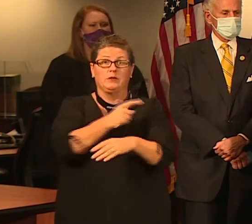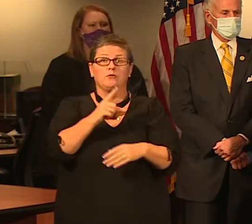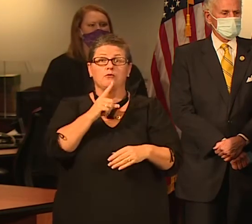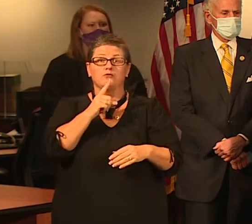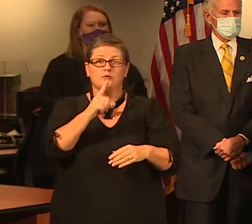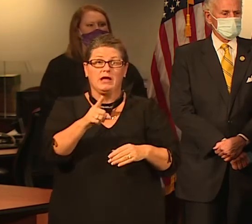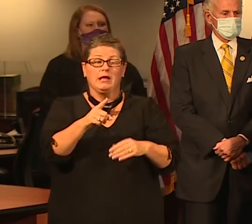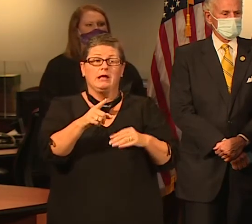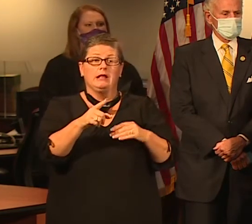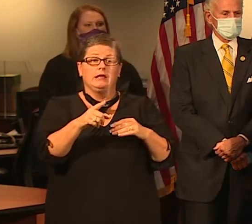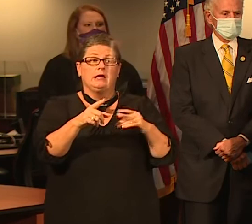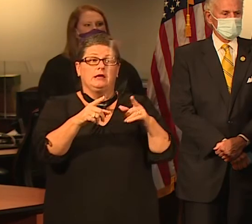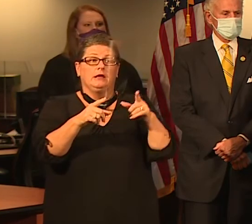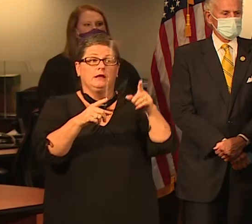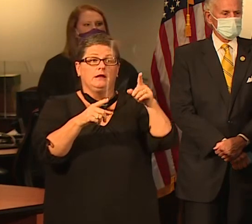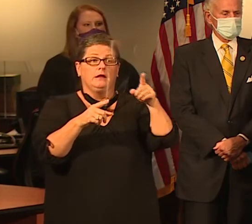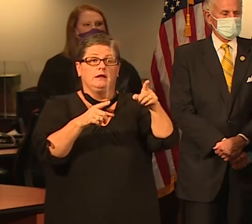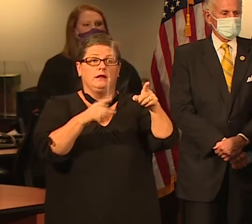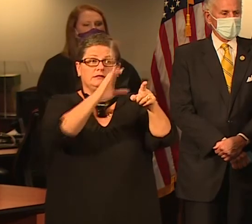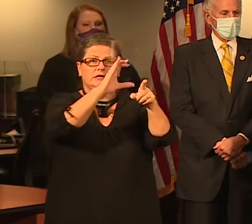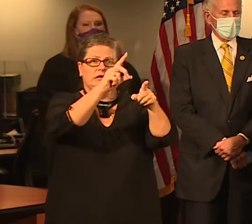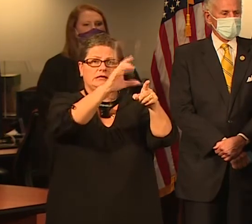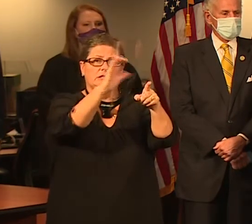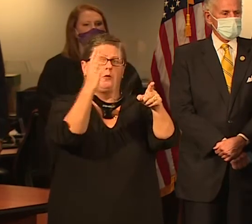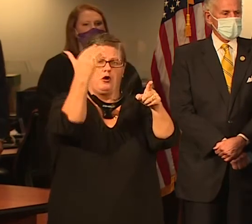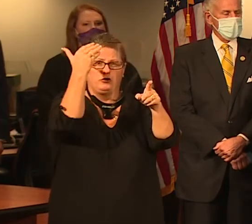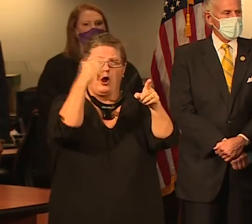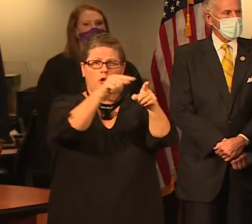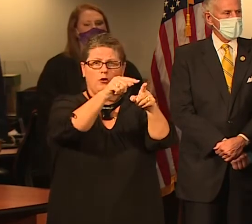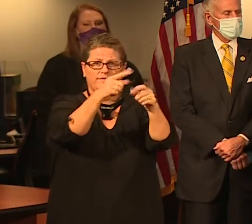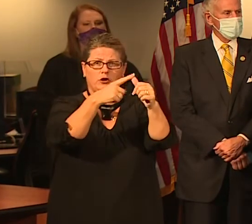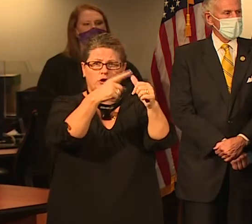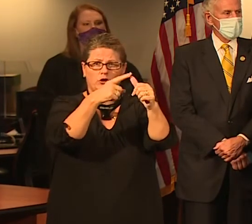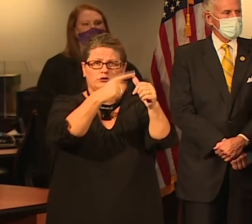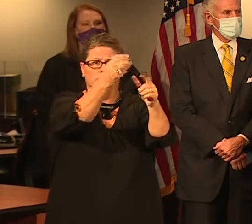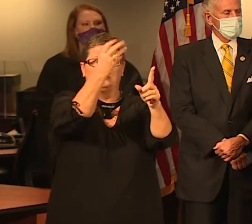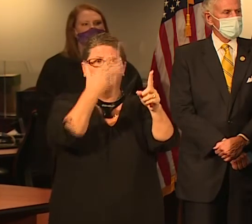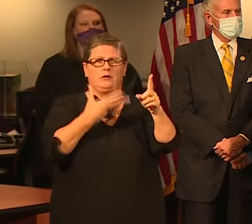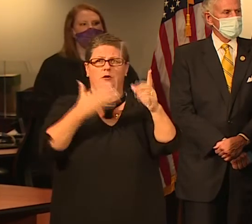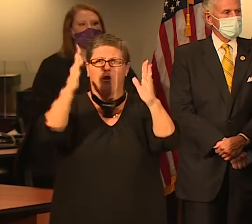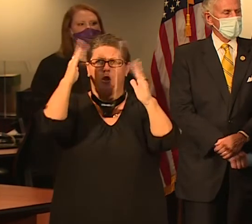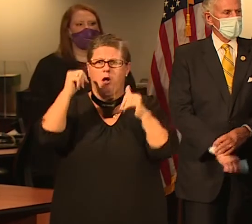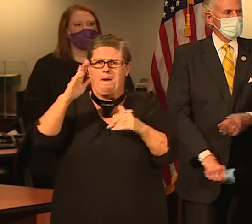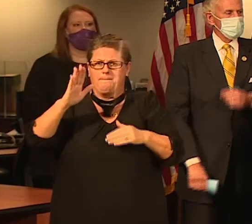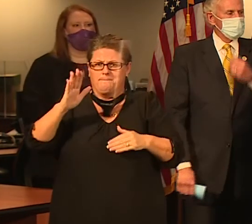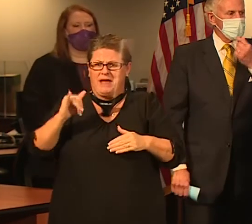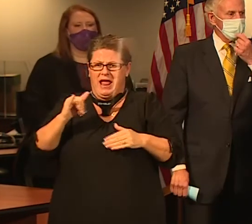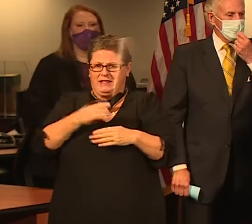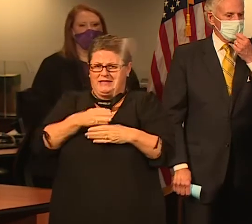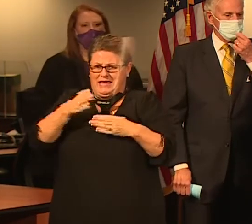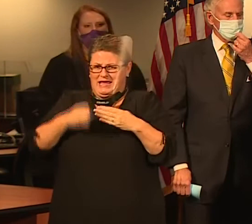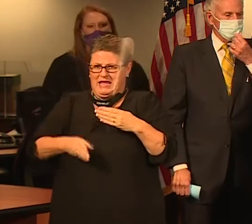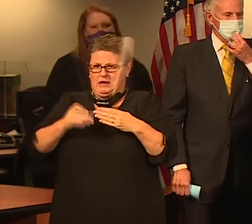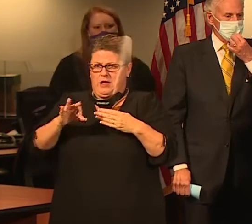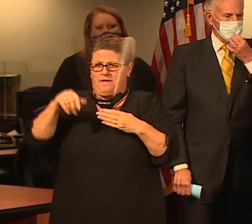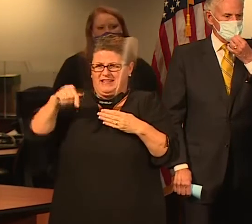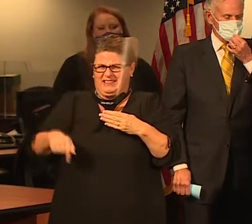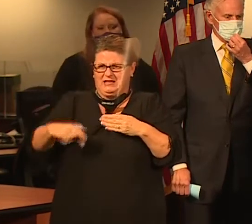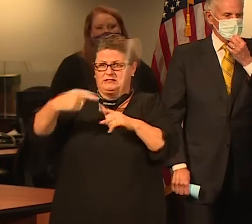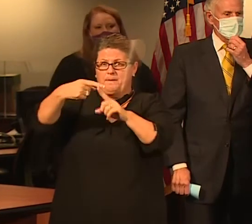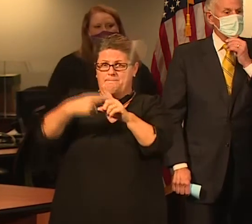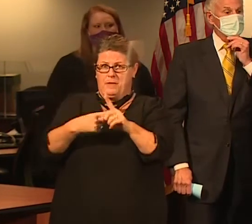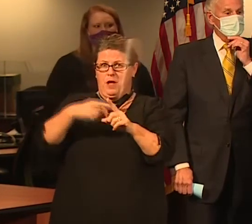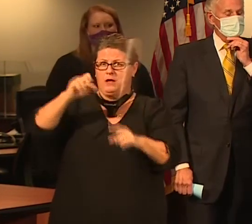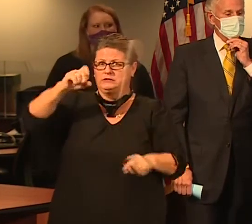prior to vaccine allocations coming to the state, which we hope to have by the end of the month. So yes, to answer